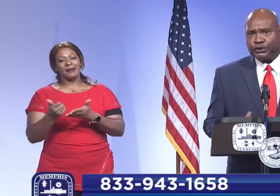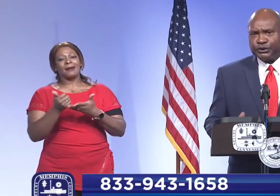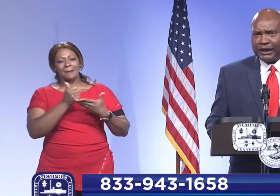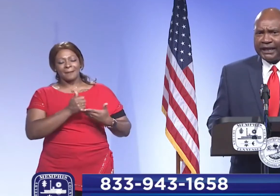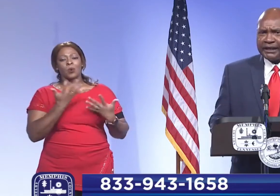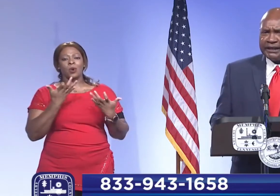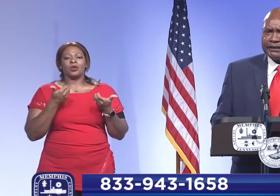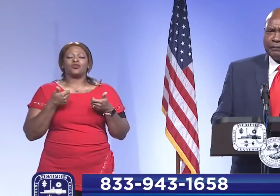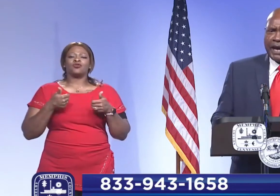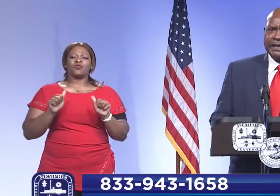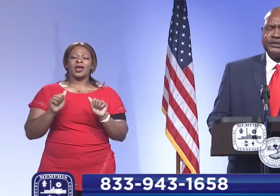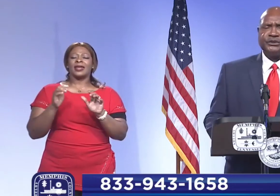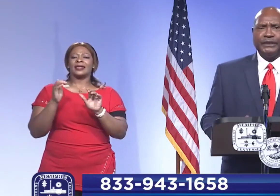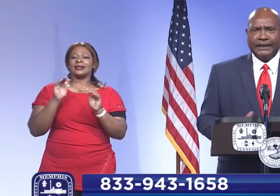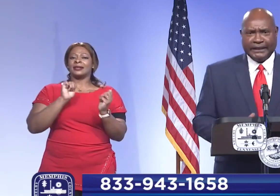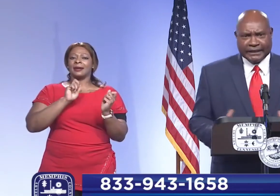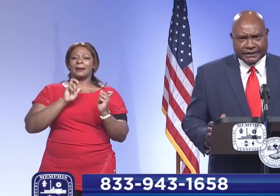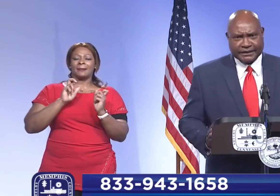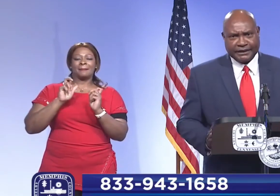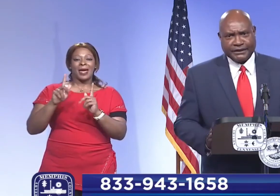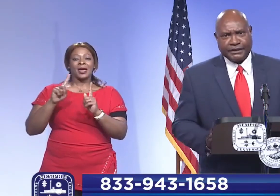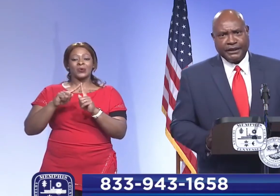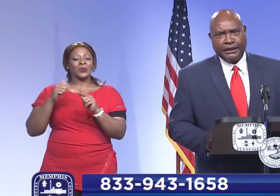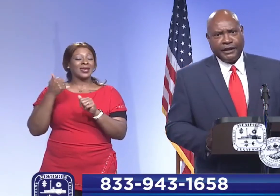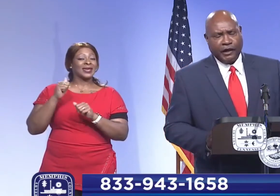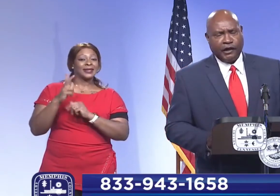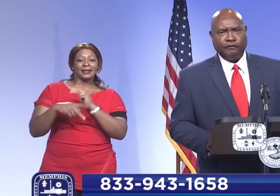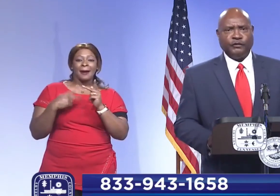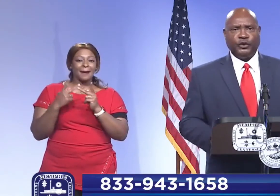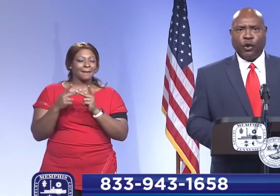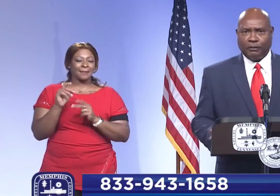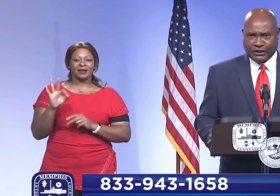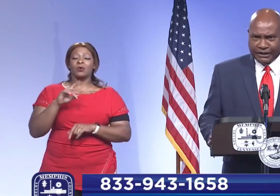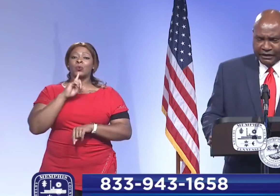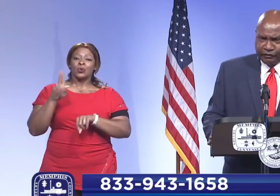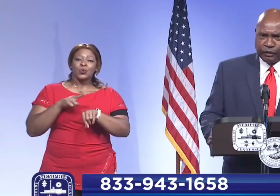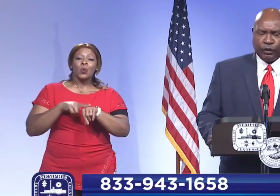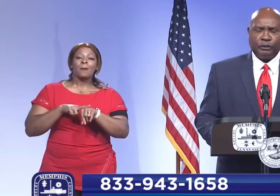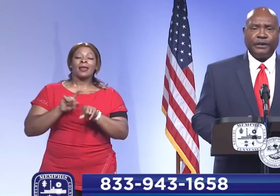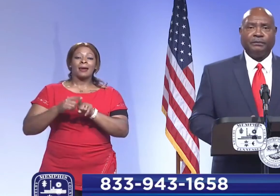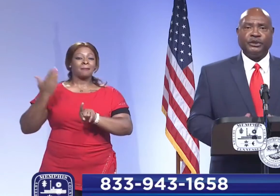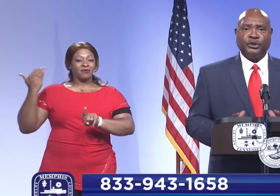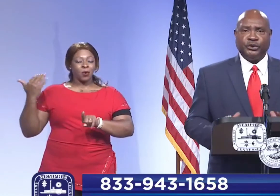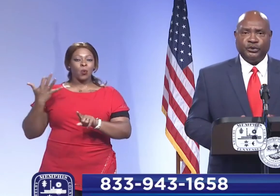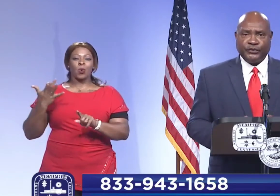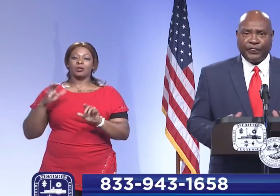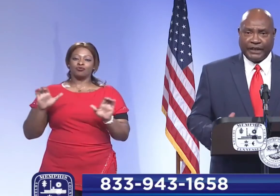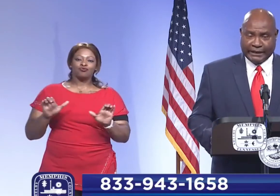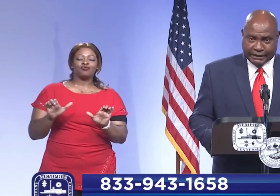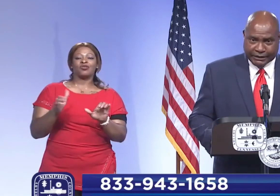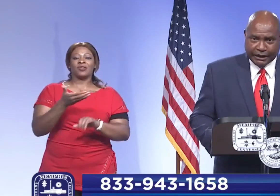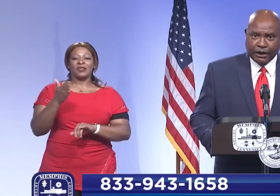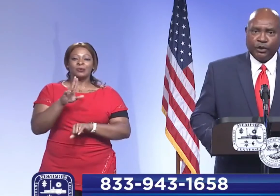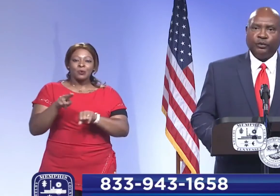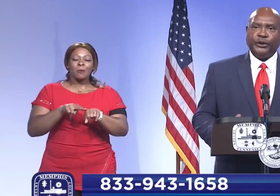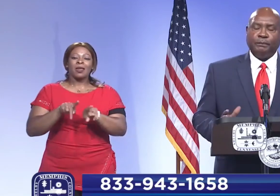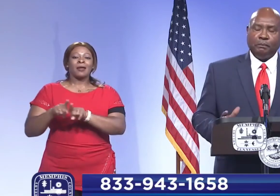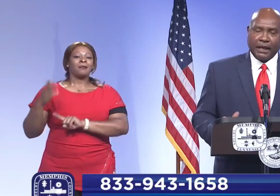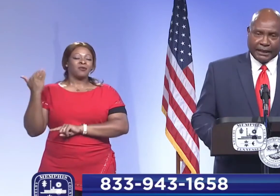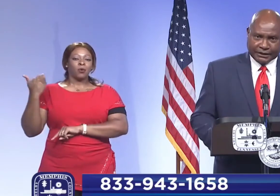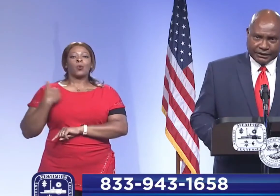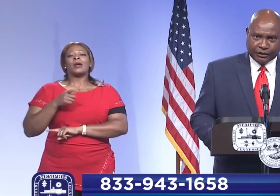want to try to get back to any sense of normalcy. If we want to be able to do things,